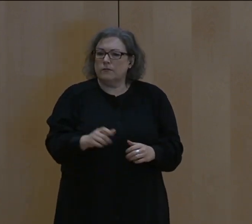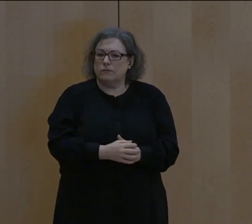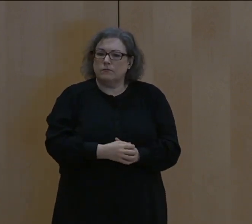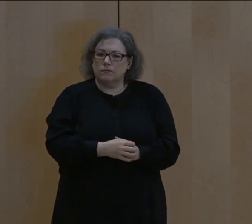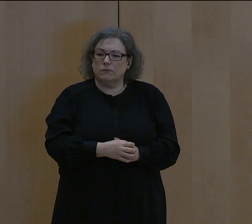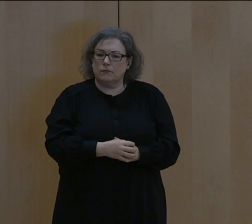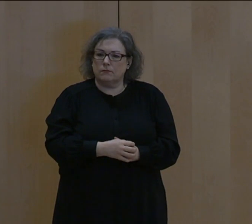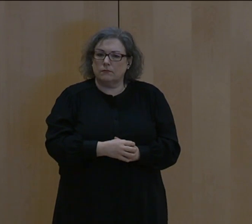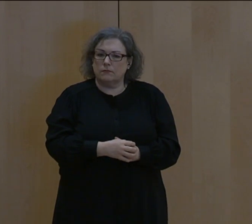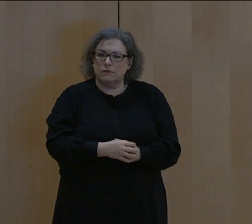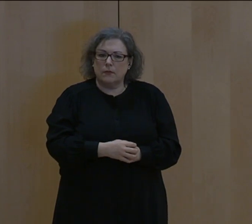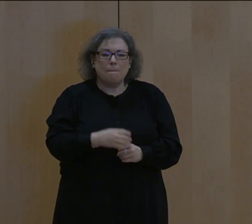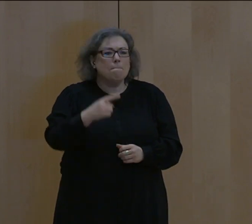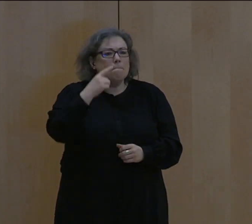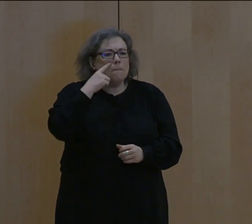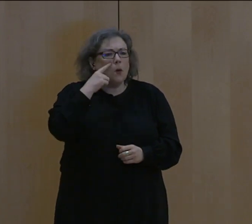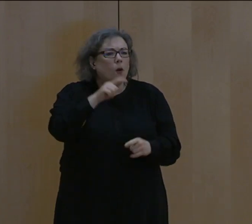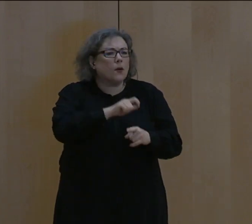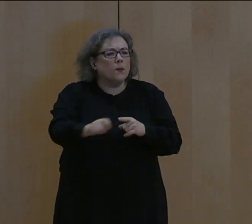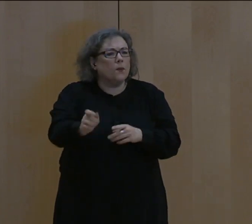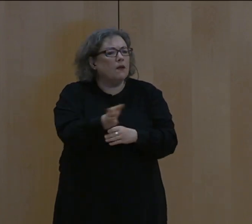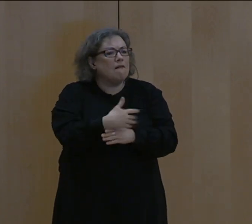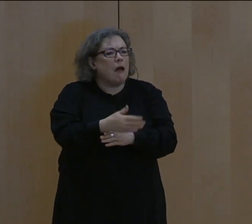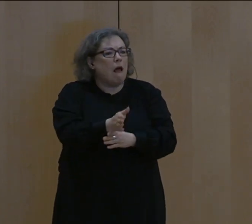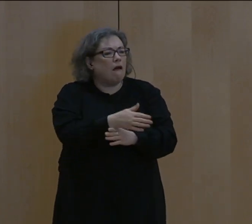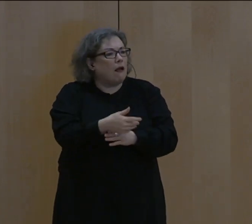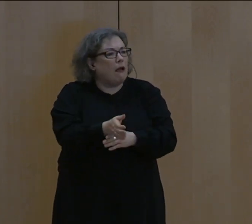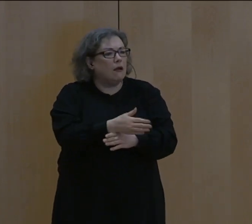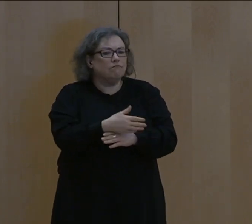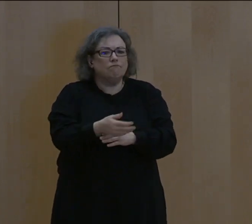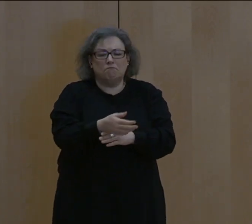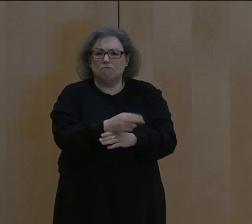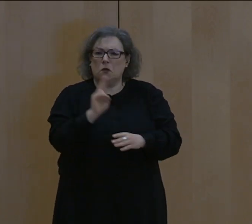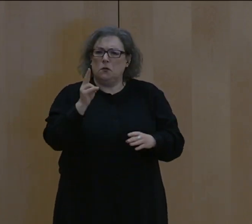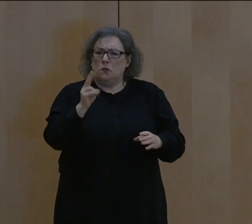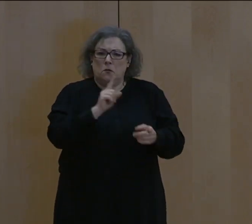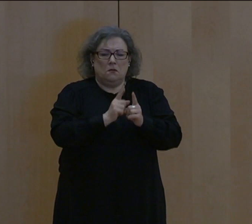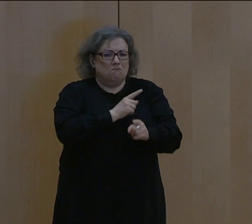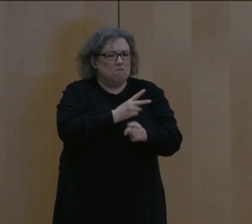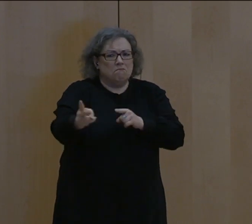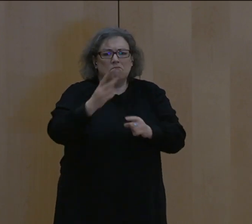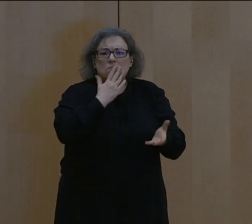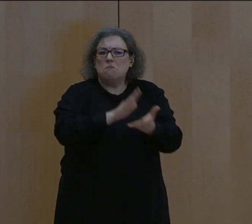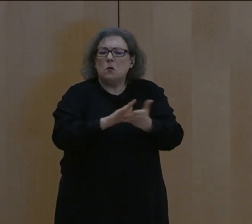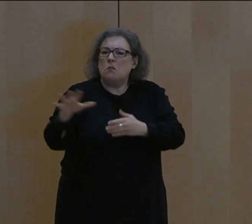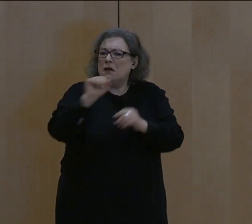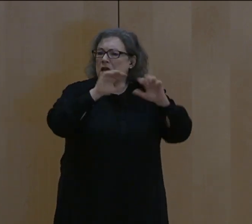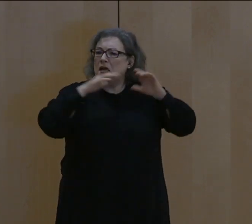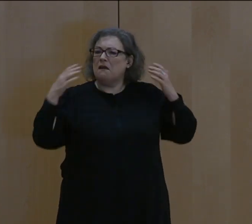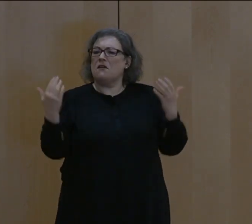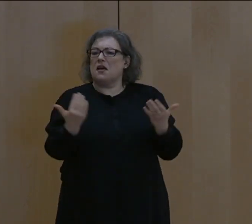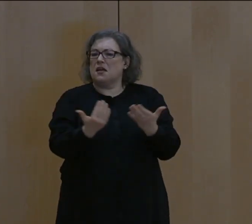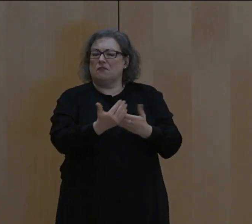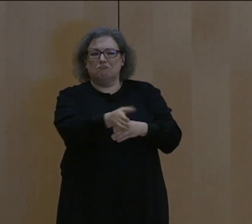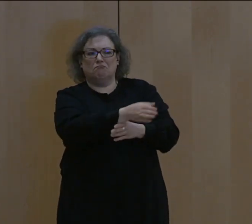is probably the most popular in the world right now because this is the flag associated with